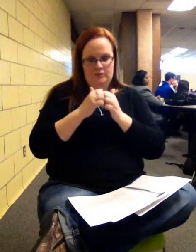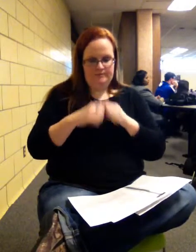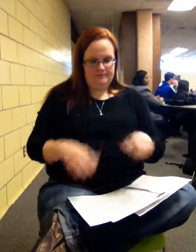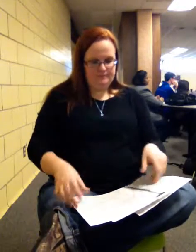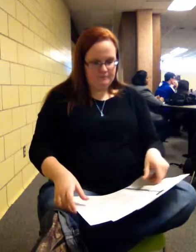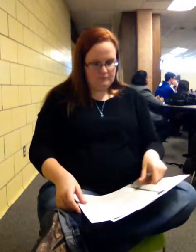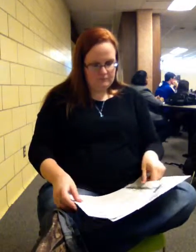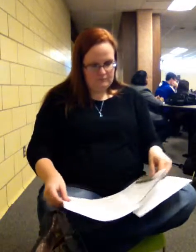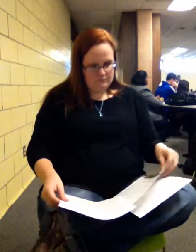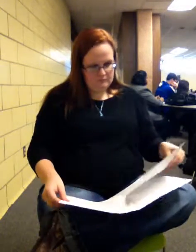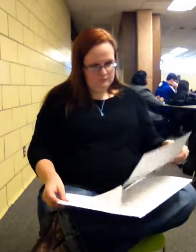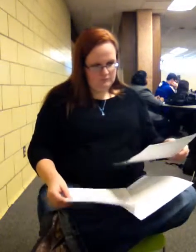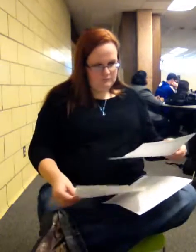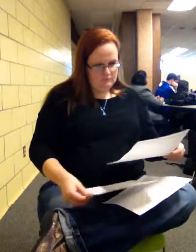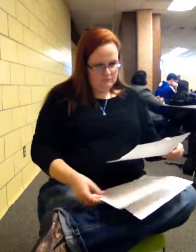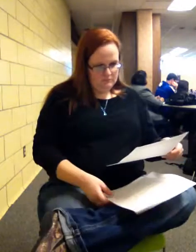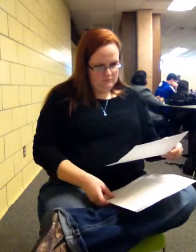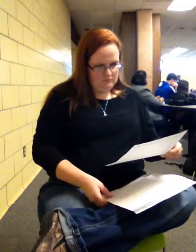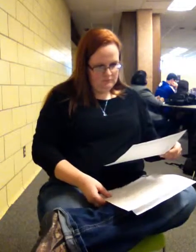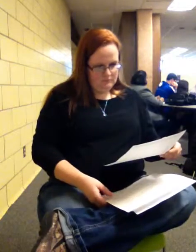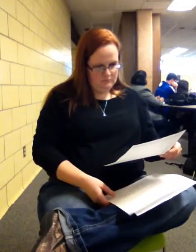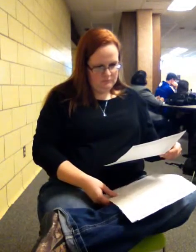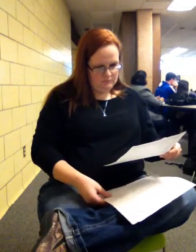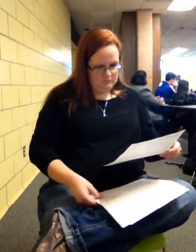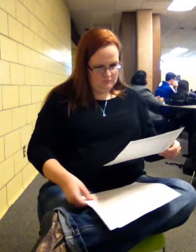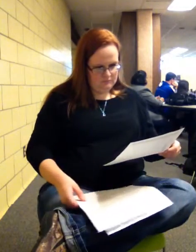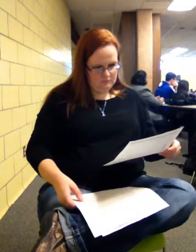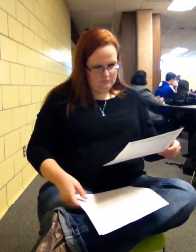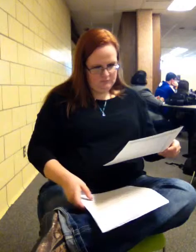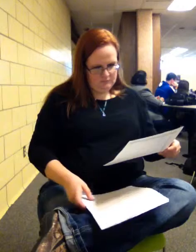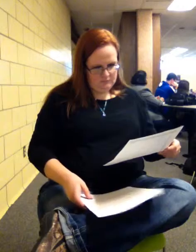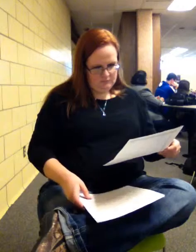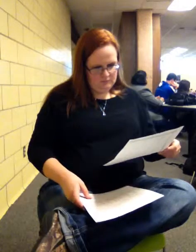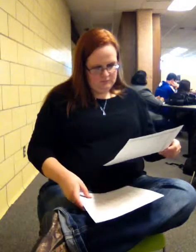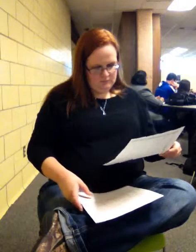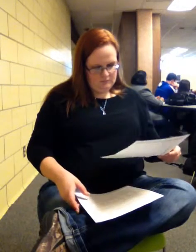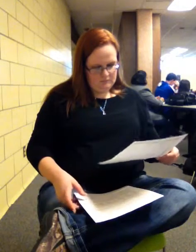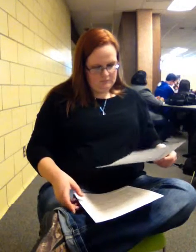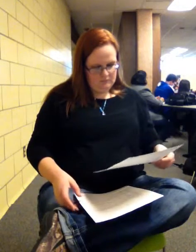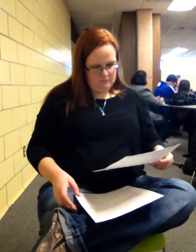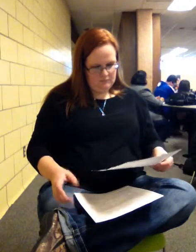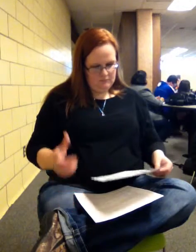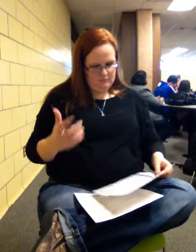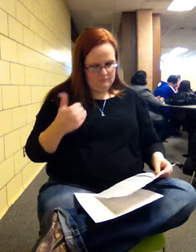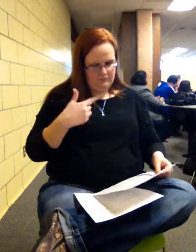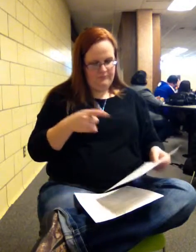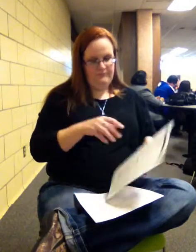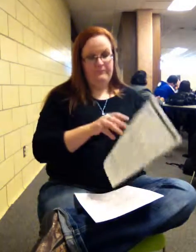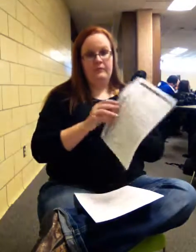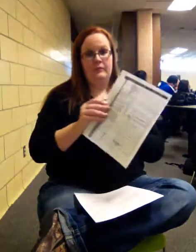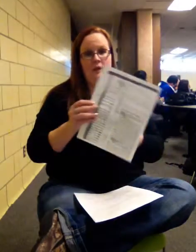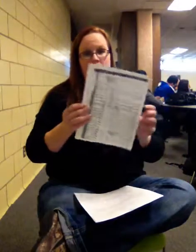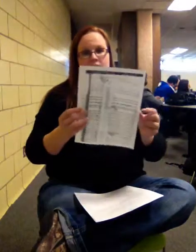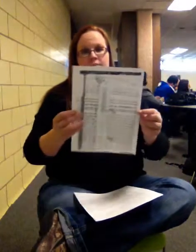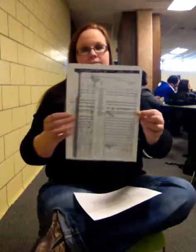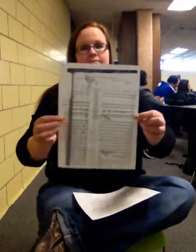where you guys can see me pointing to things. Okay, so what you have here is a sample of RMA.